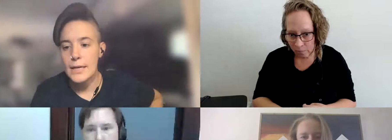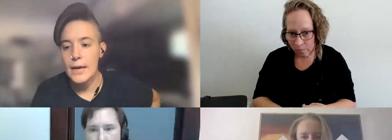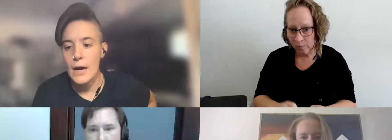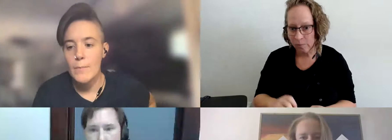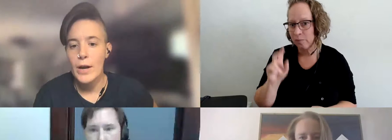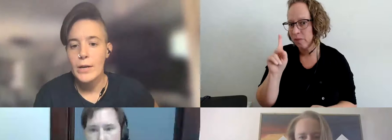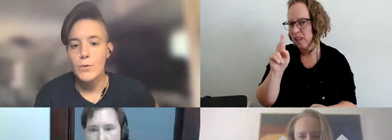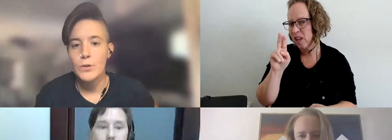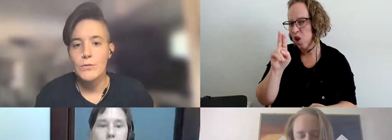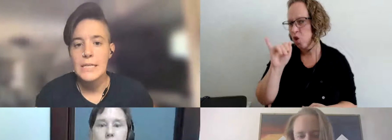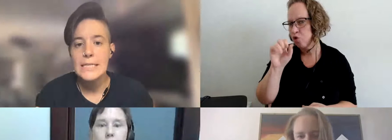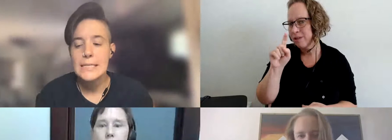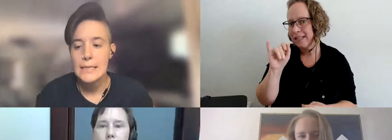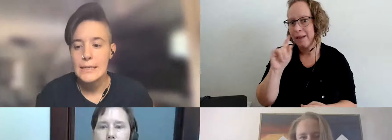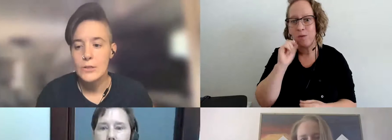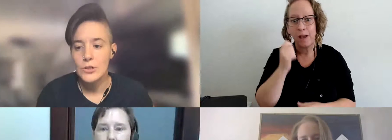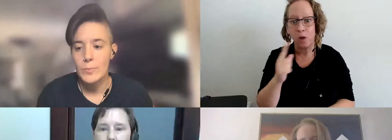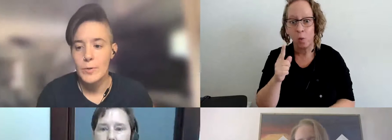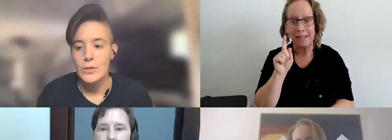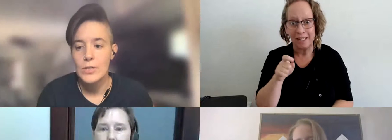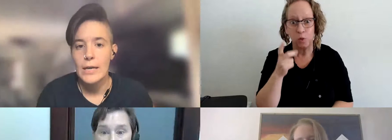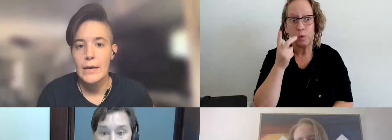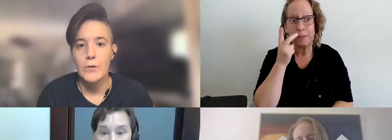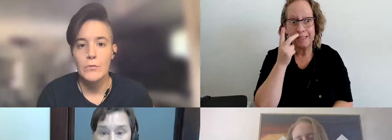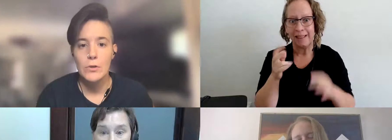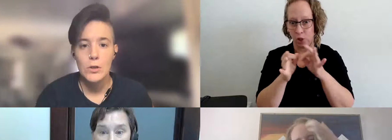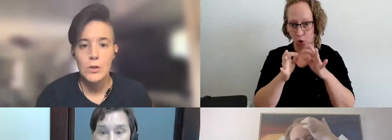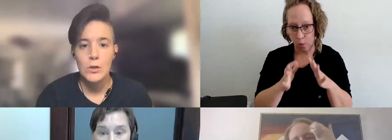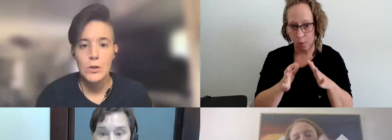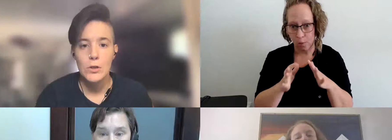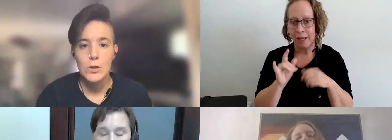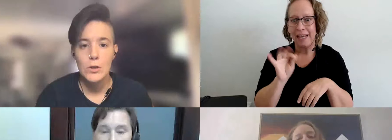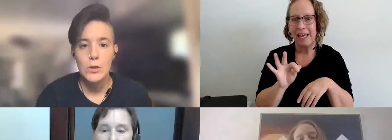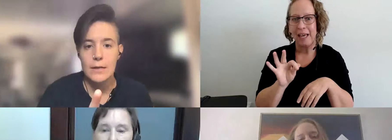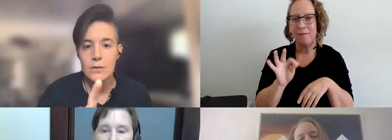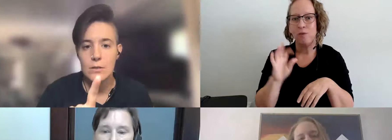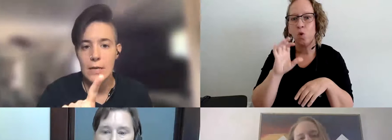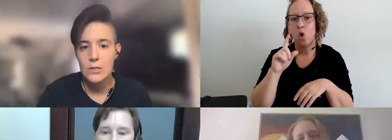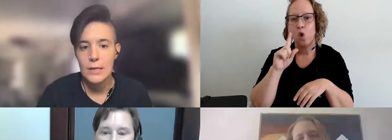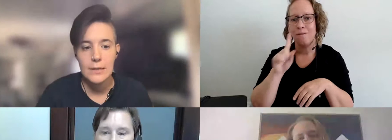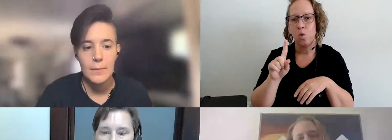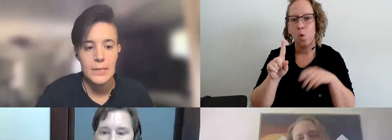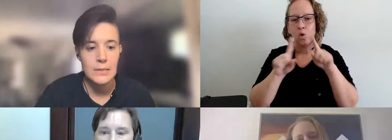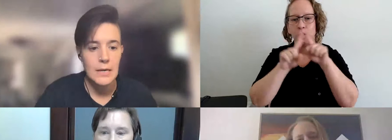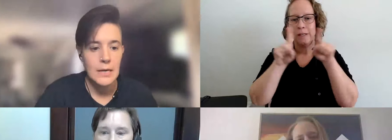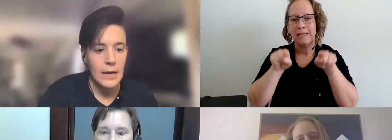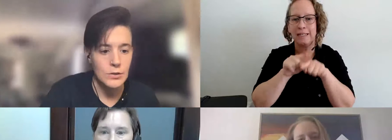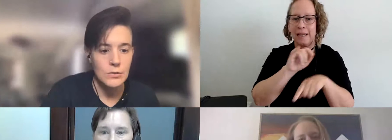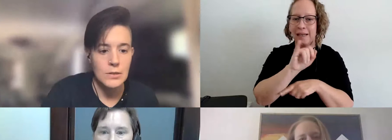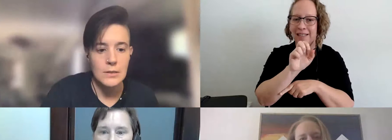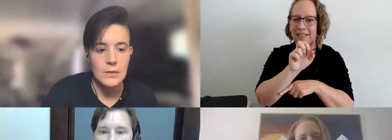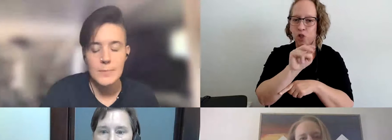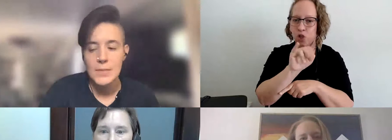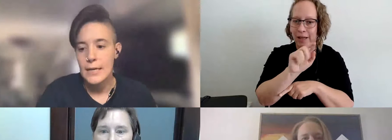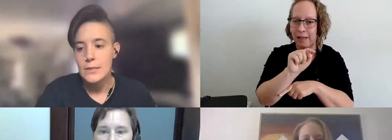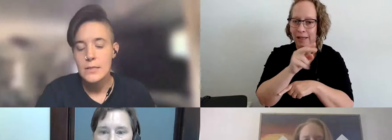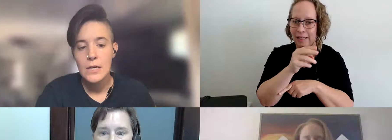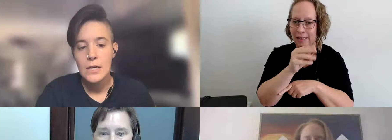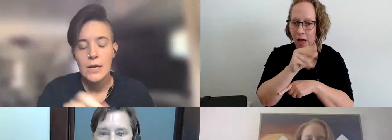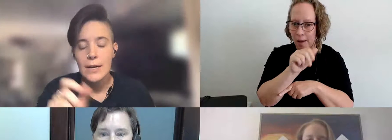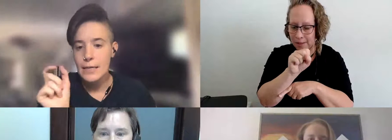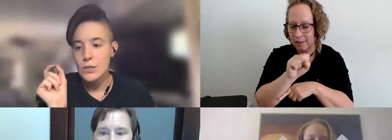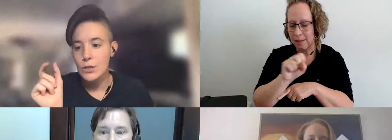This is Christy. For anyone who needs to see the interpreters, if you look for the screens that say Jenny Thomas and Susan